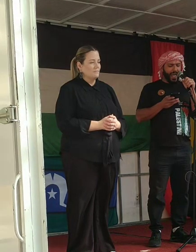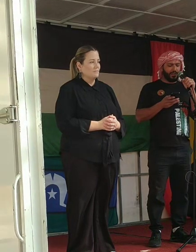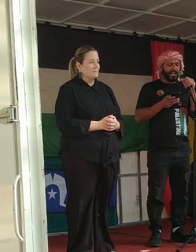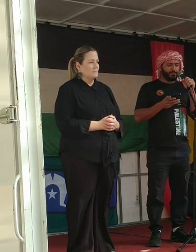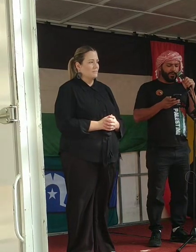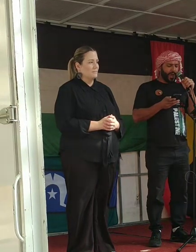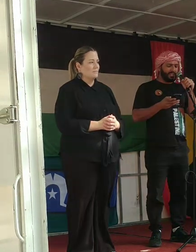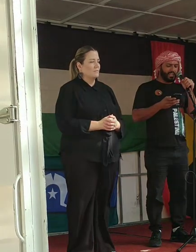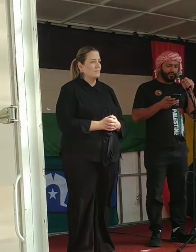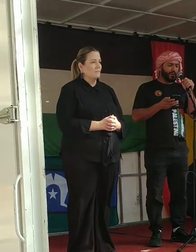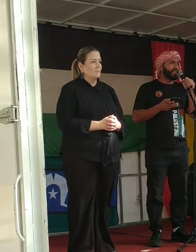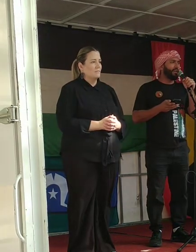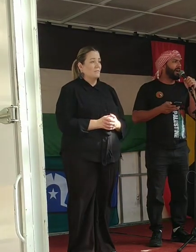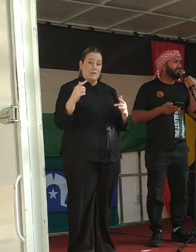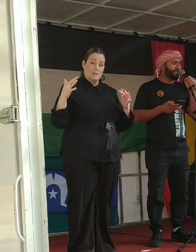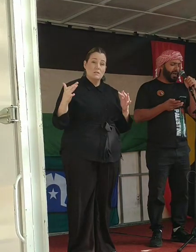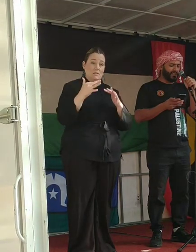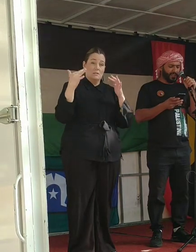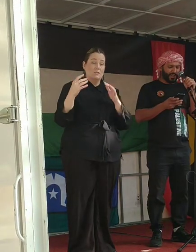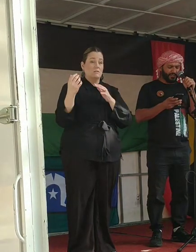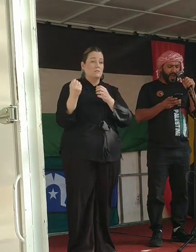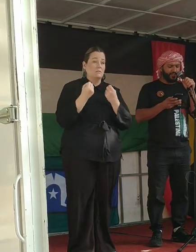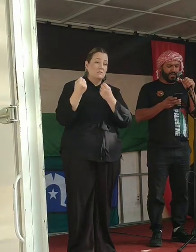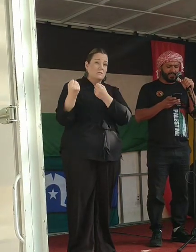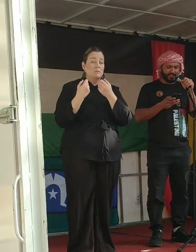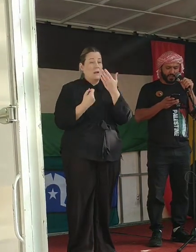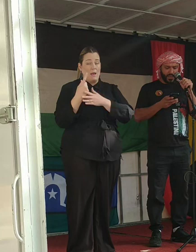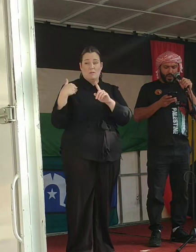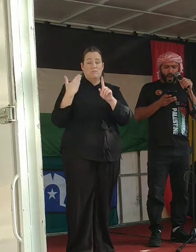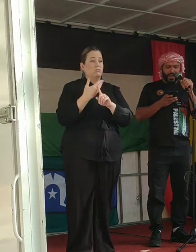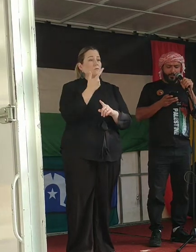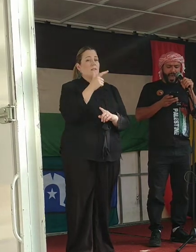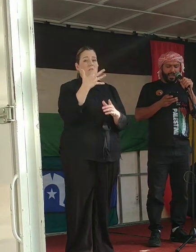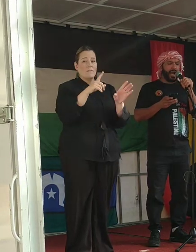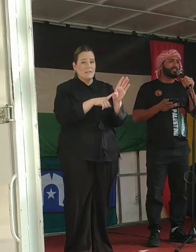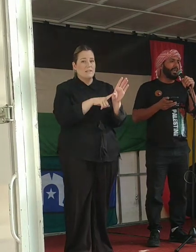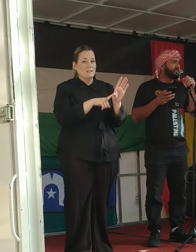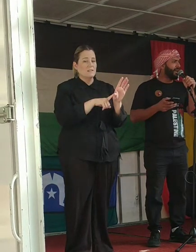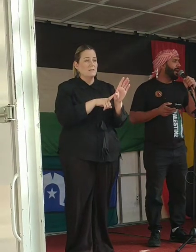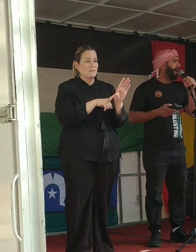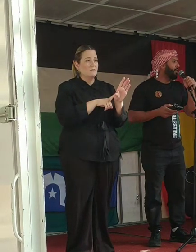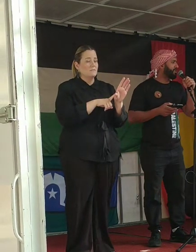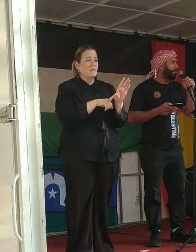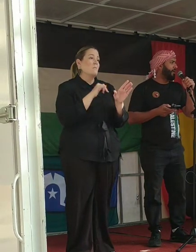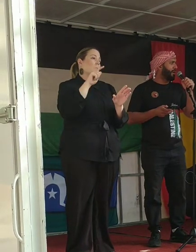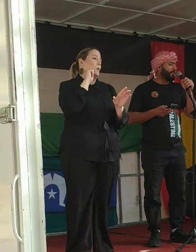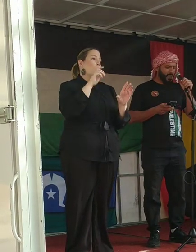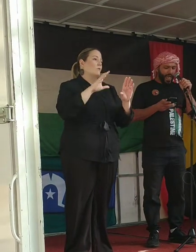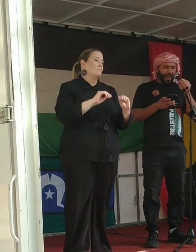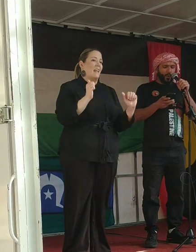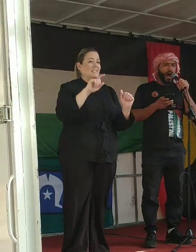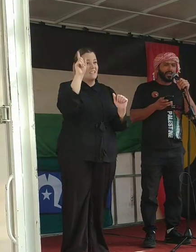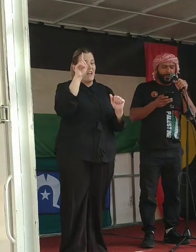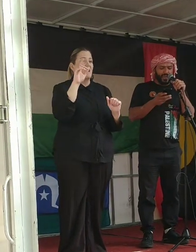Well, this battle has been raging for generations over 75 years. While it may not end today or